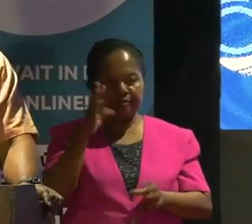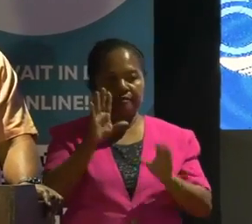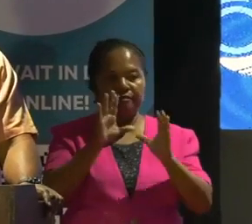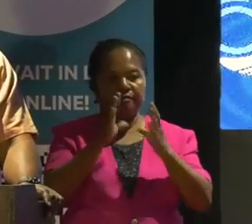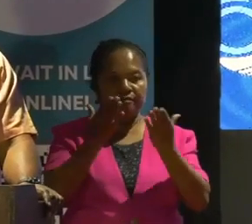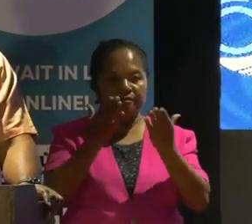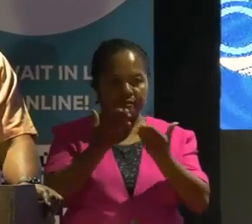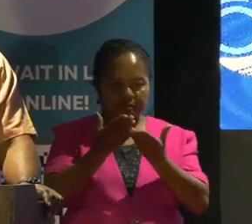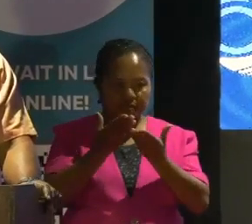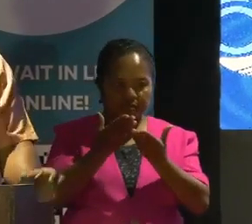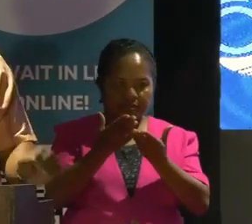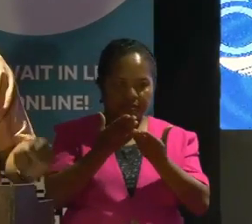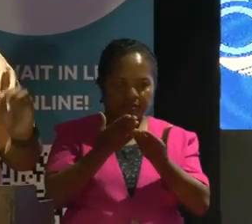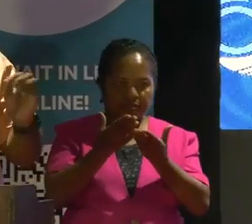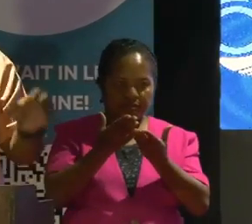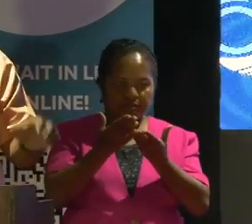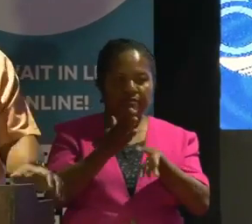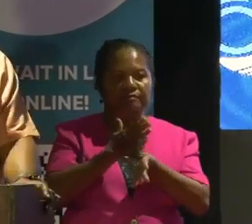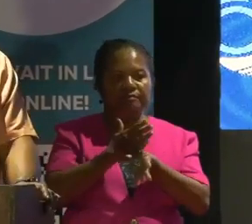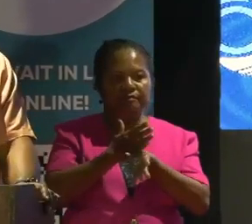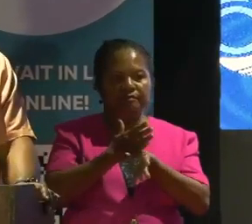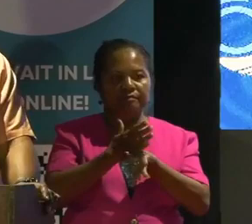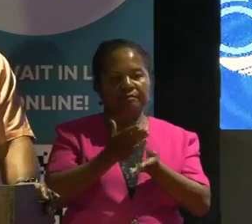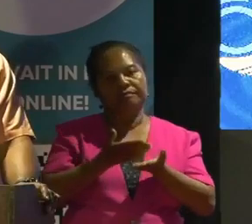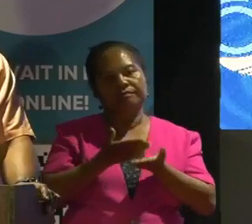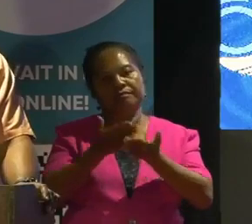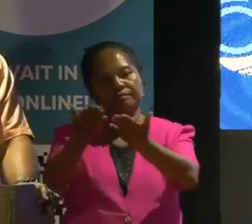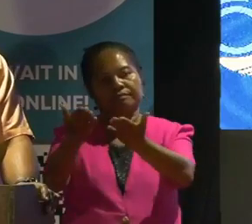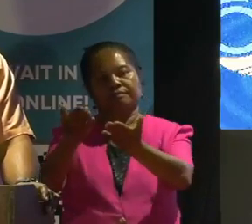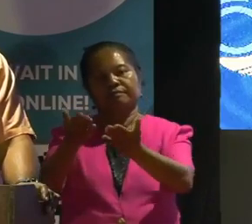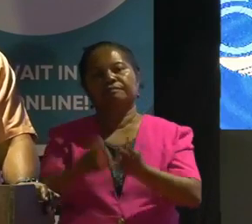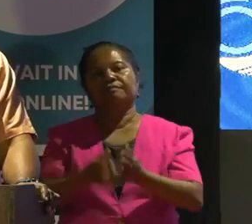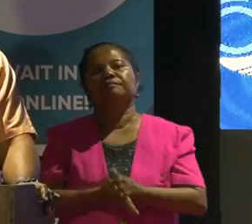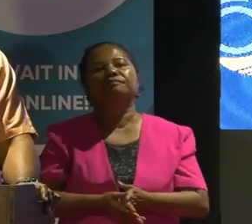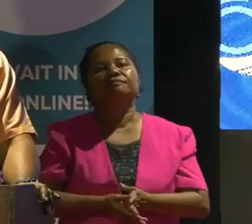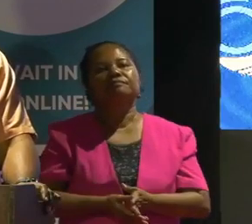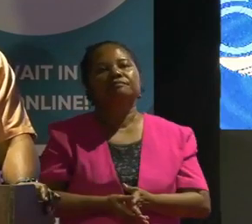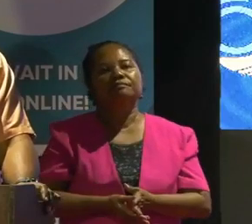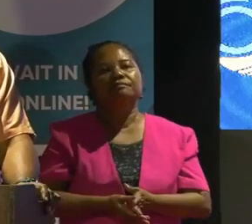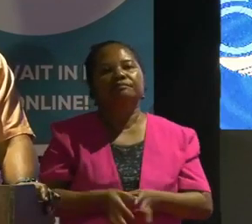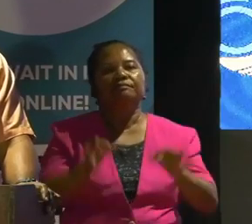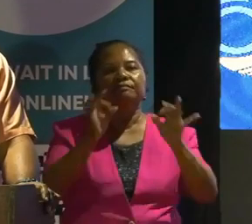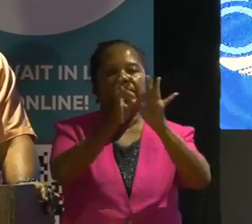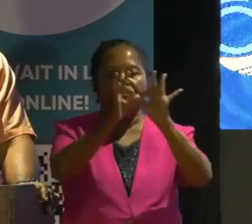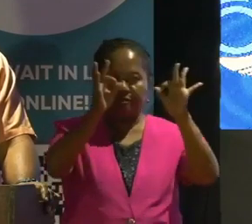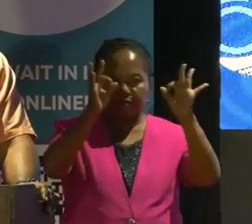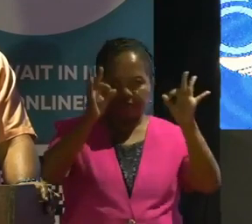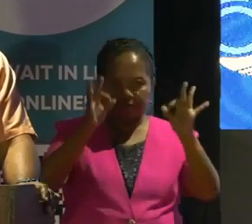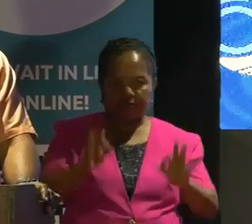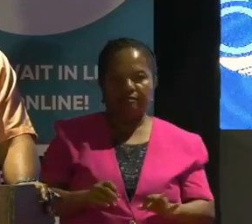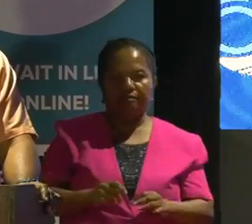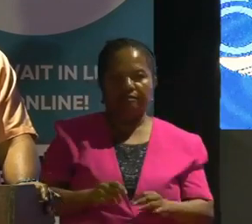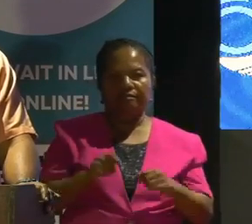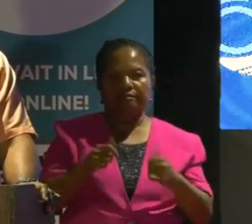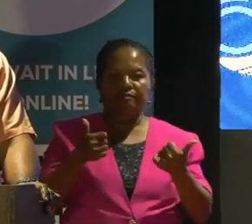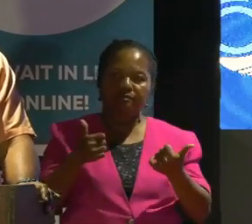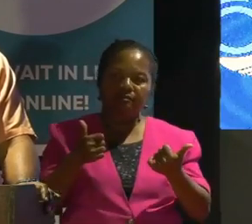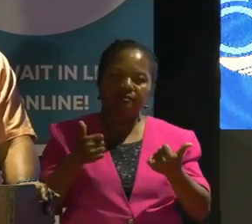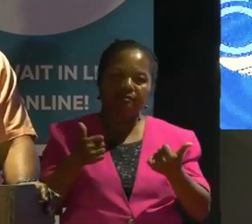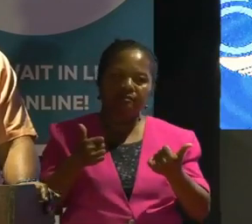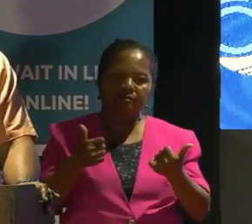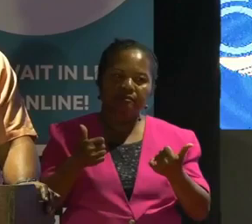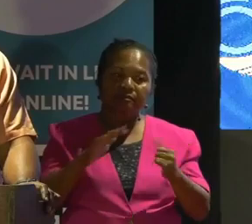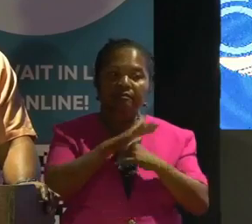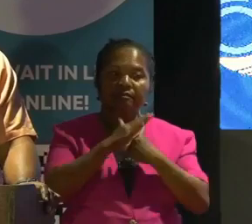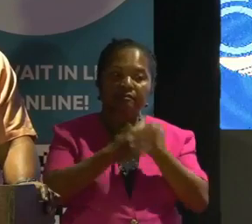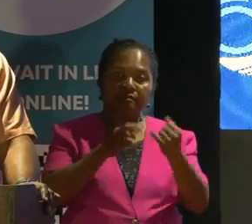employer, you are required to give statement of earnings to your employees at the end of the year. So you must